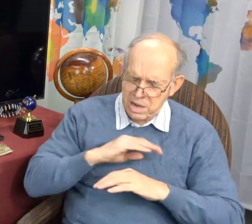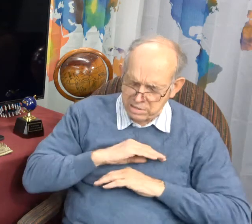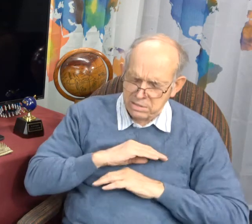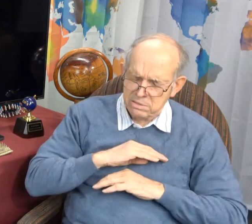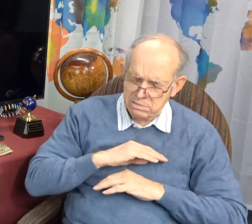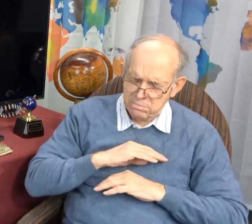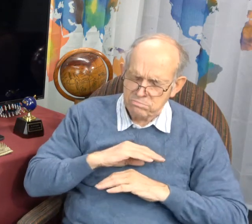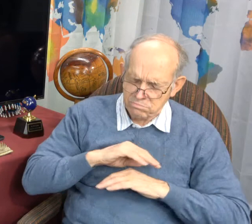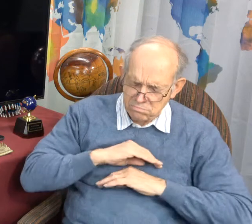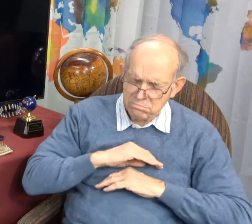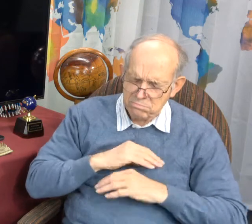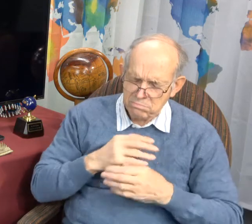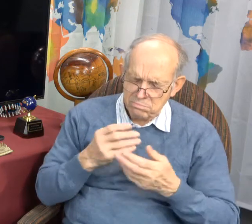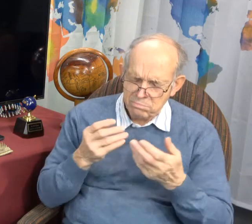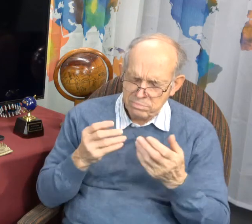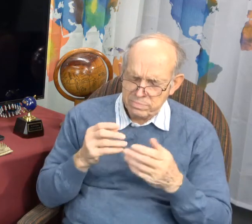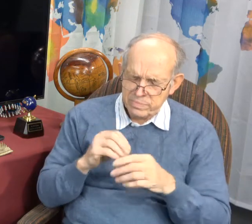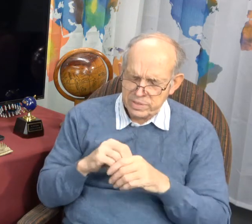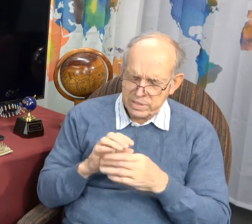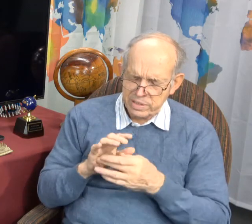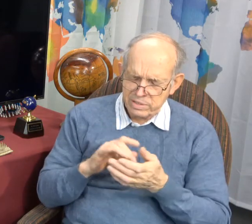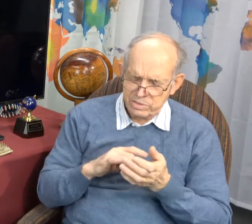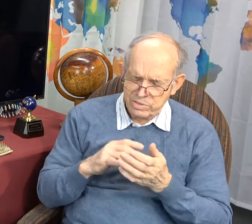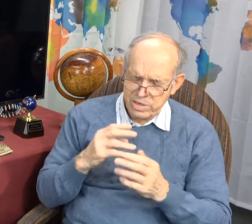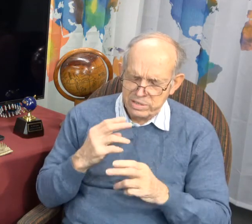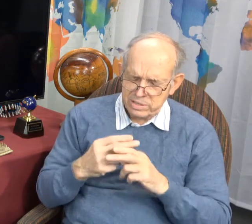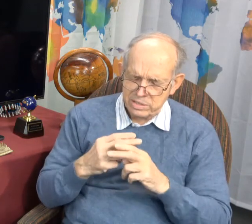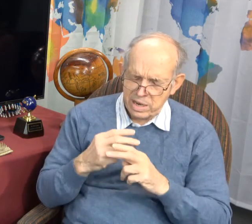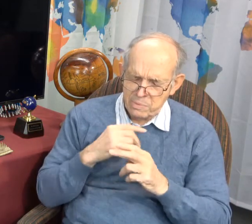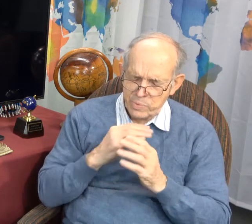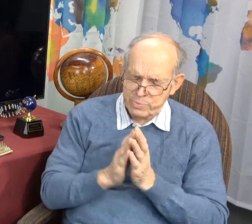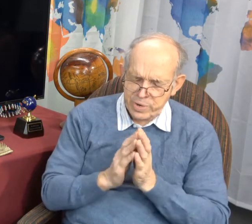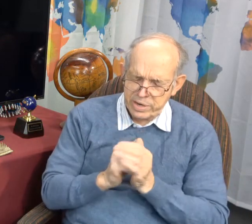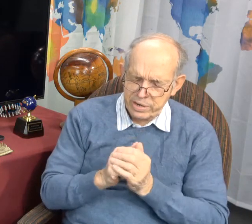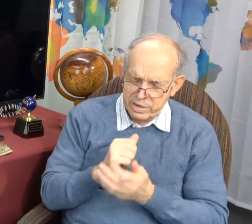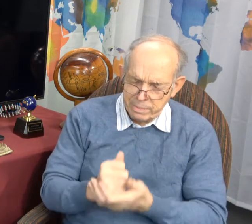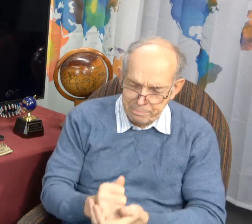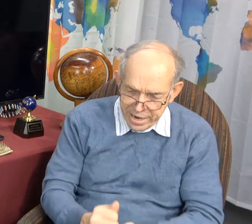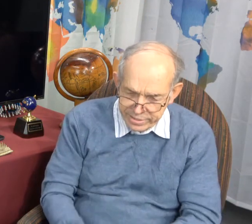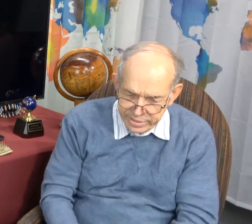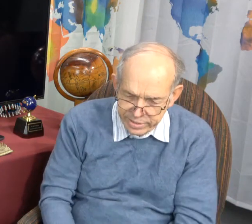Captain. In Jesus' name we pray, amen.